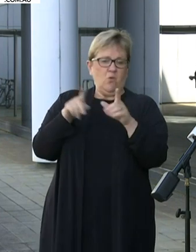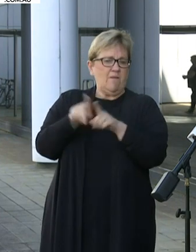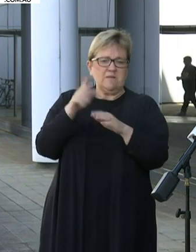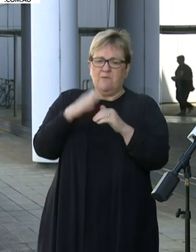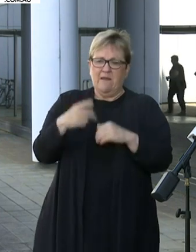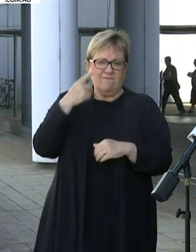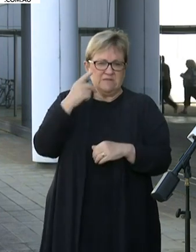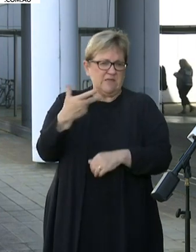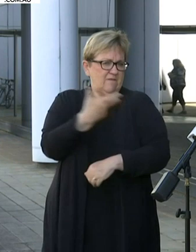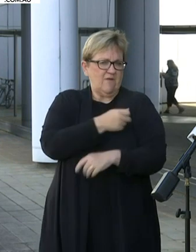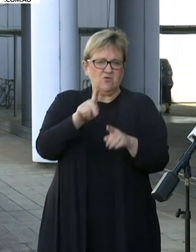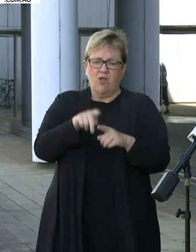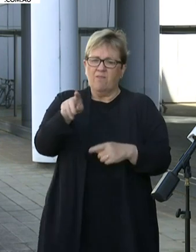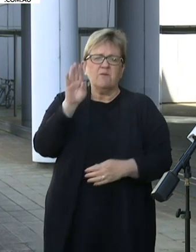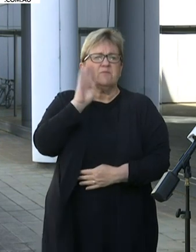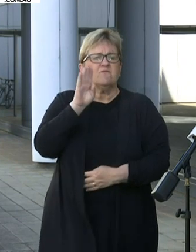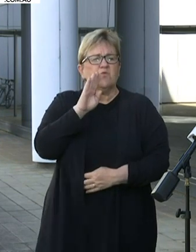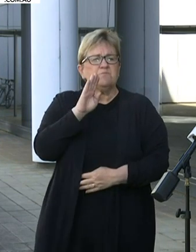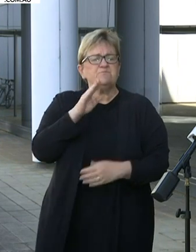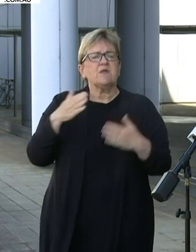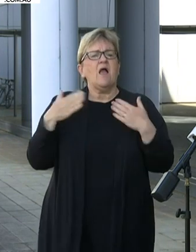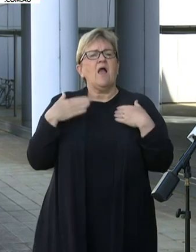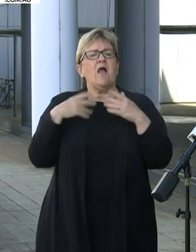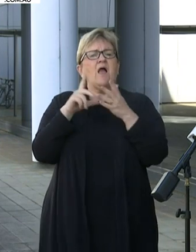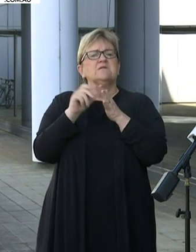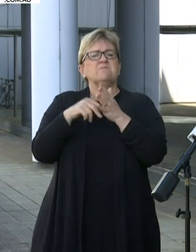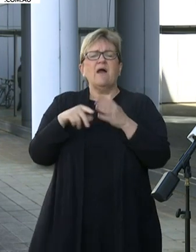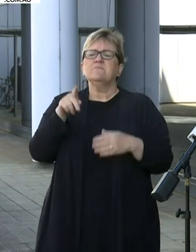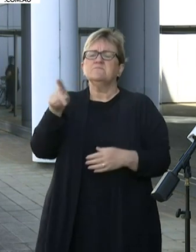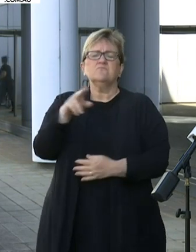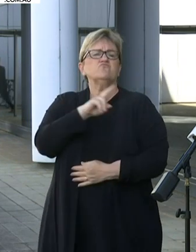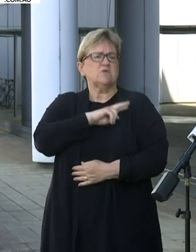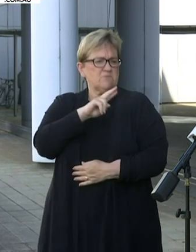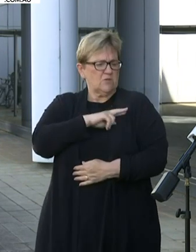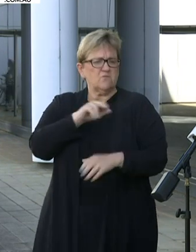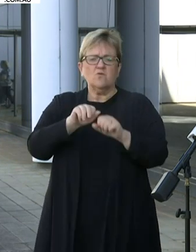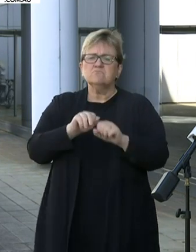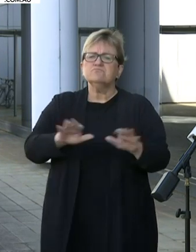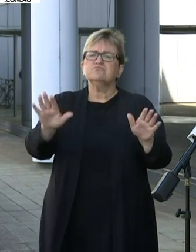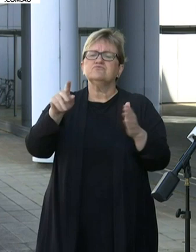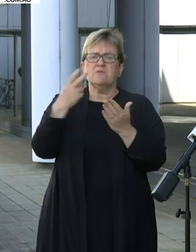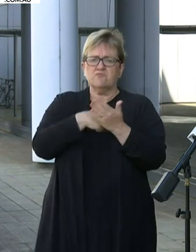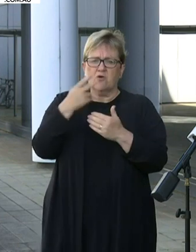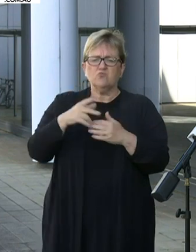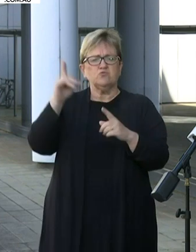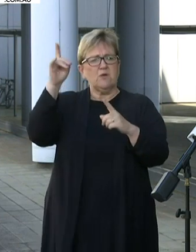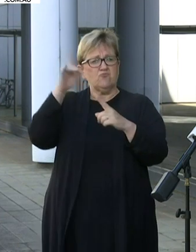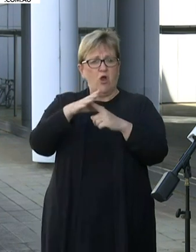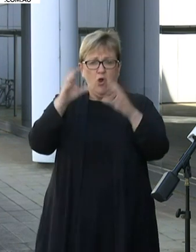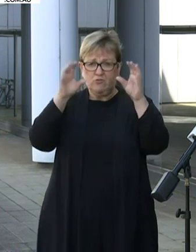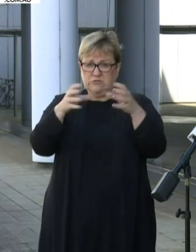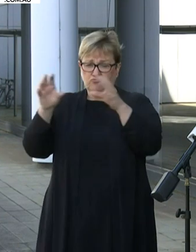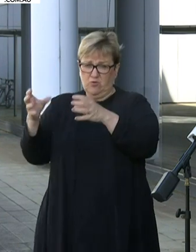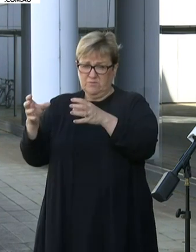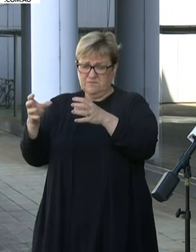WA. The WA Department of Health is obviously responsible for the rollout of that program to the priority groups